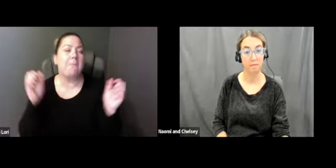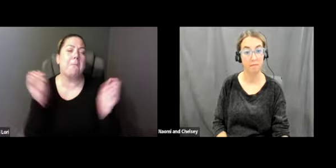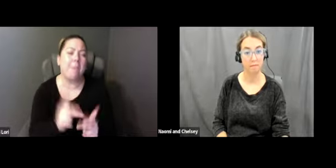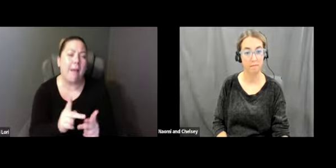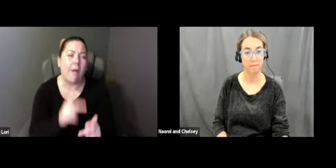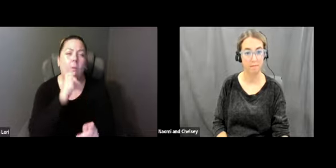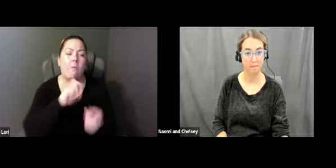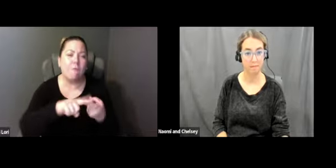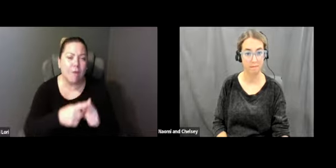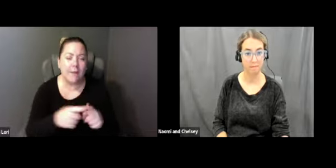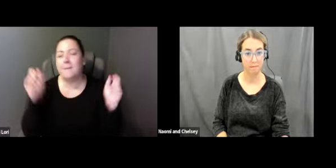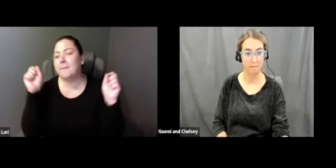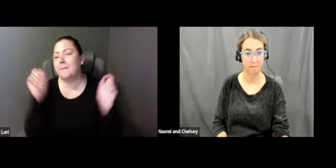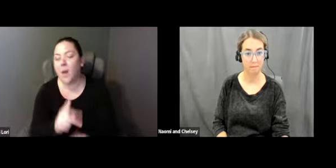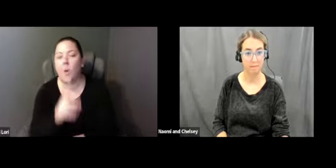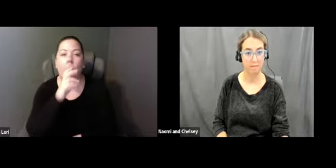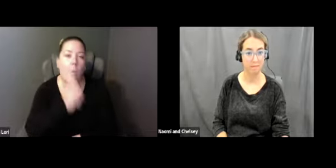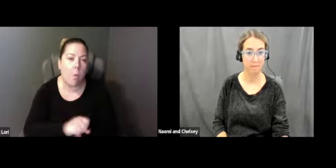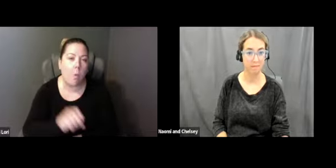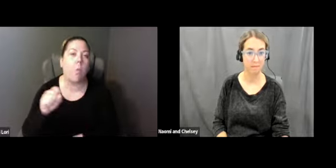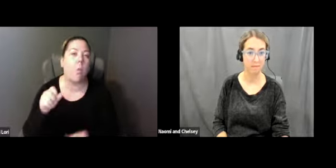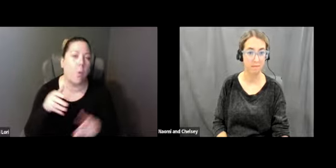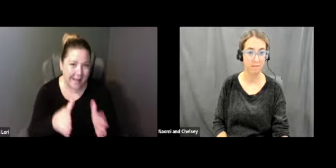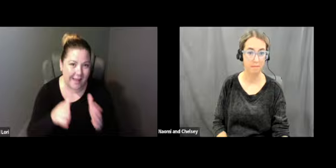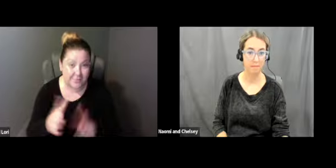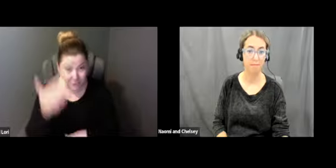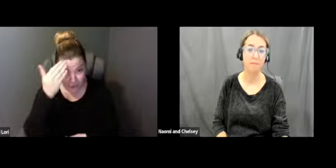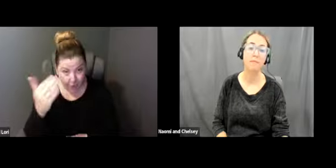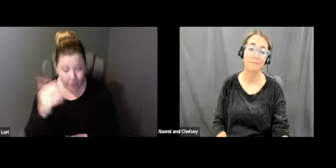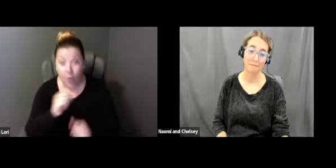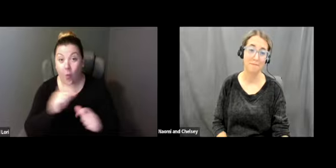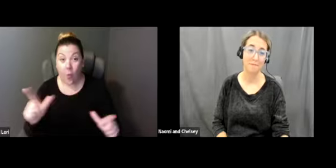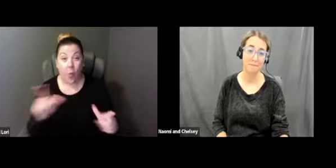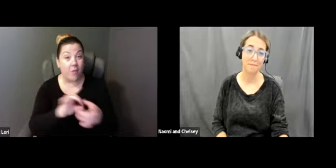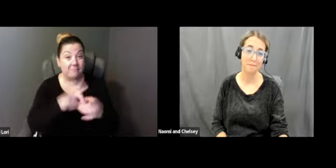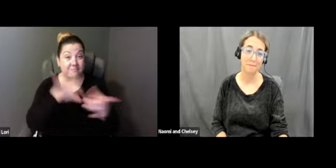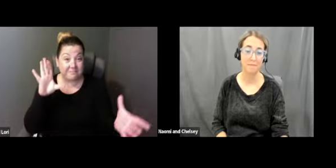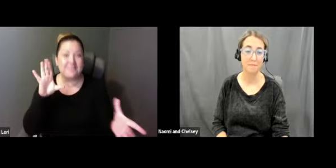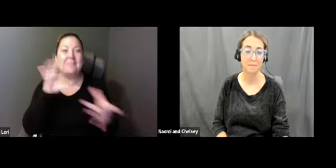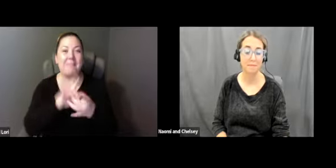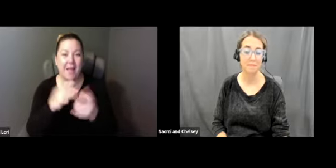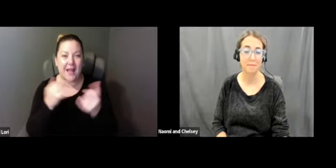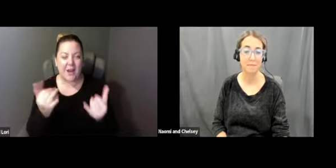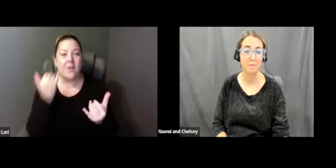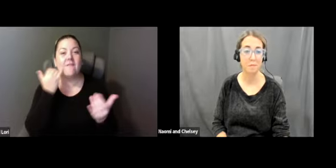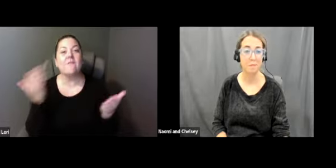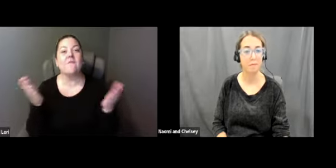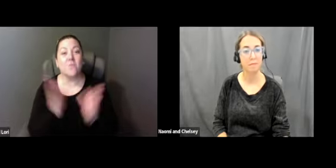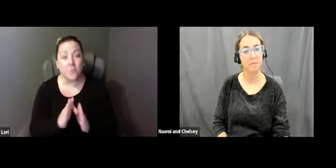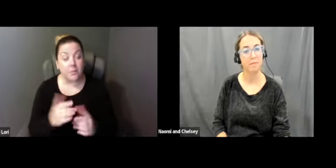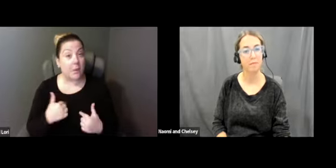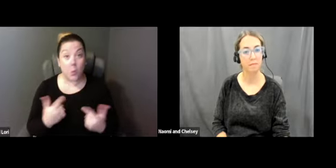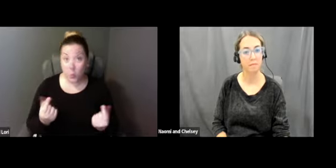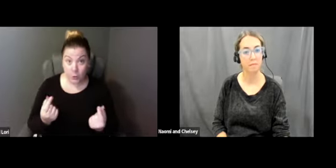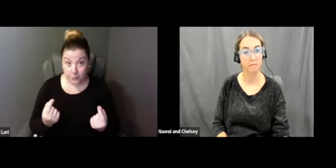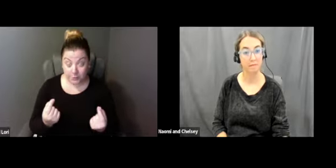the everything that I had thought I had lost. And so what do? But you go to Weight Watchers, right? That's what mainstream